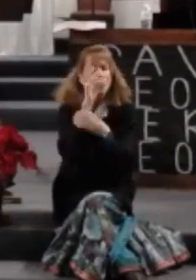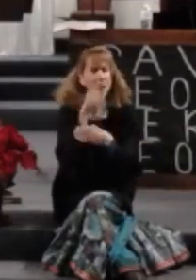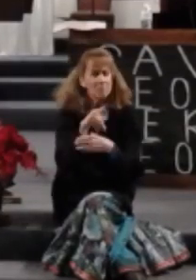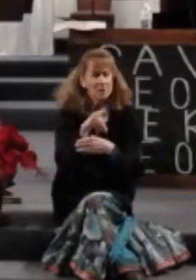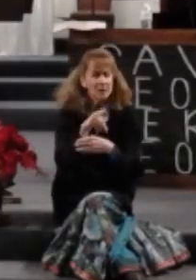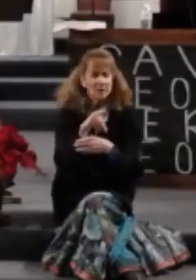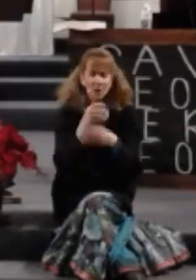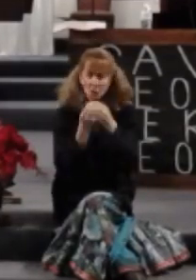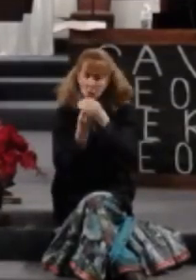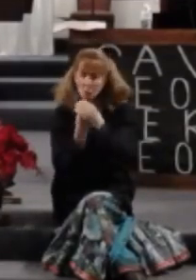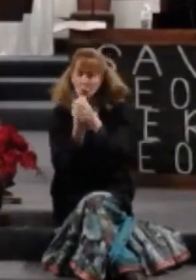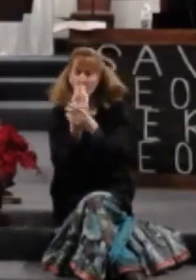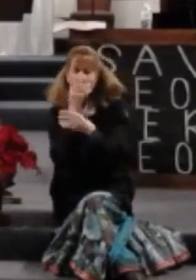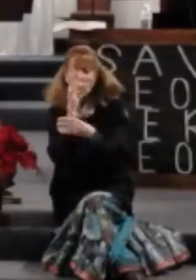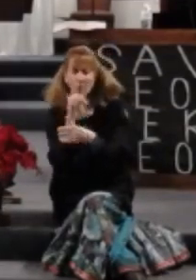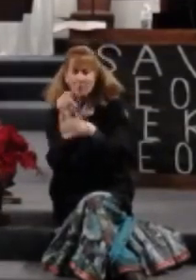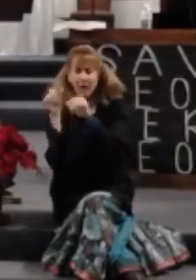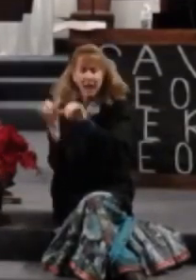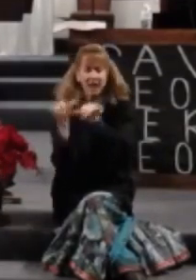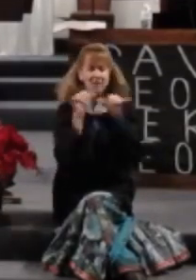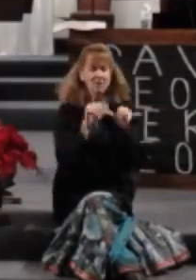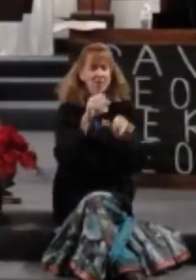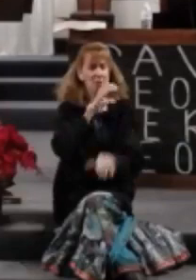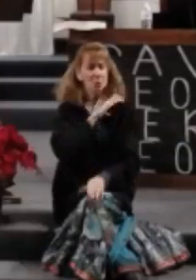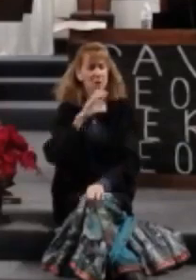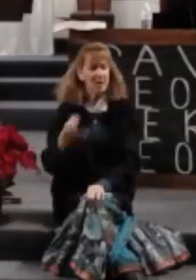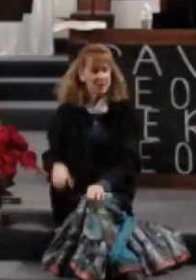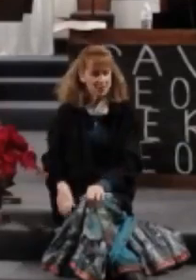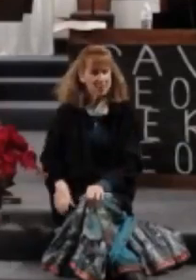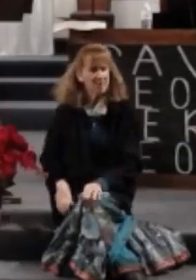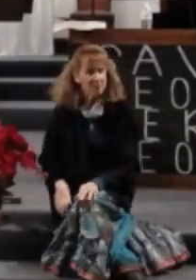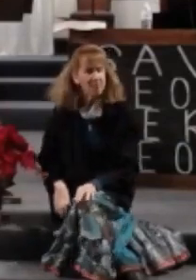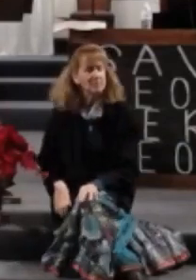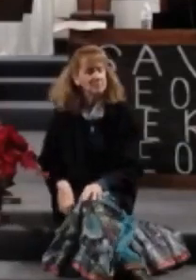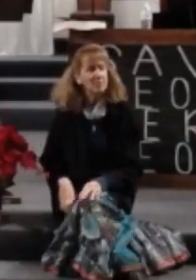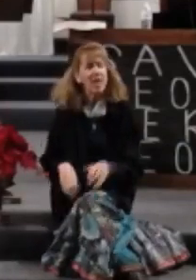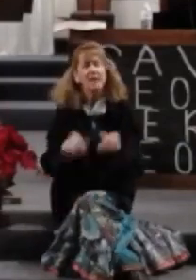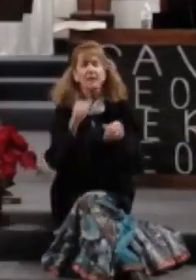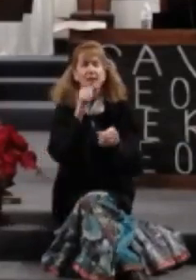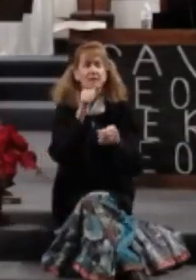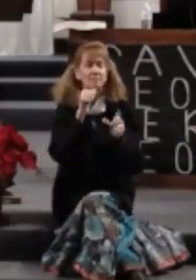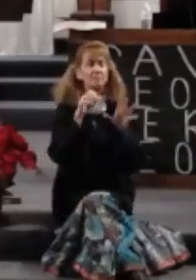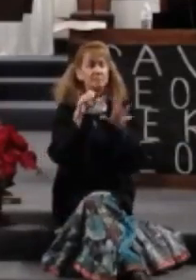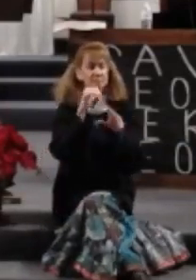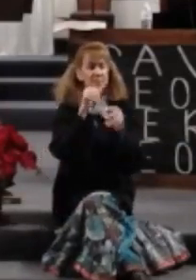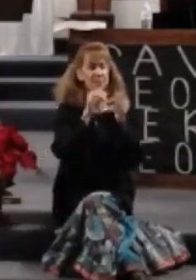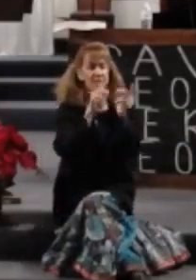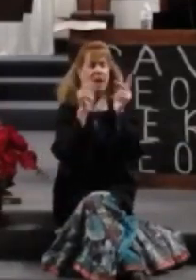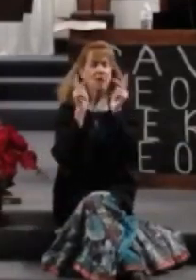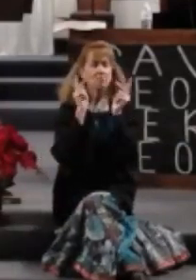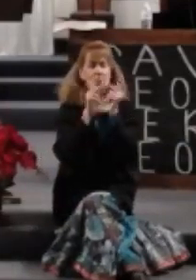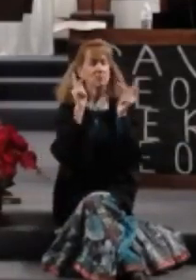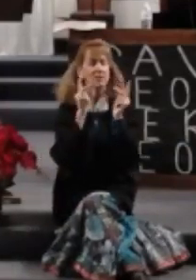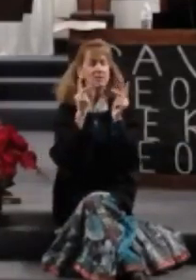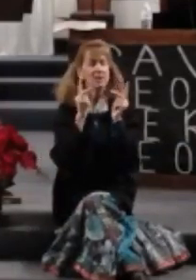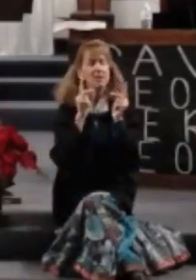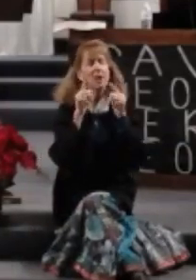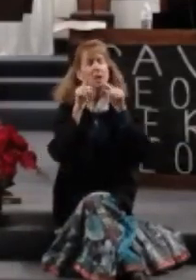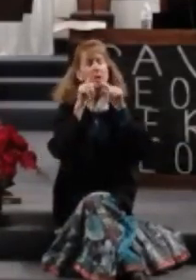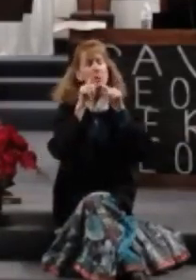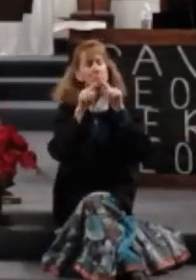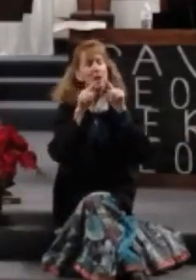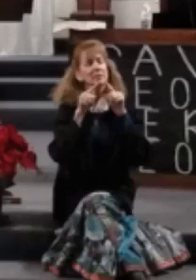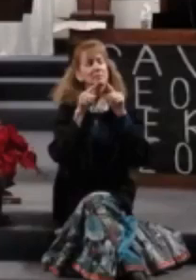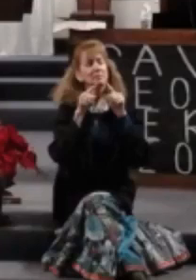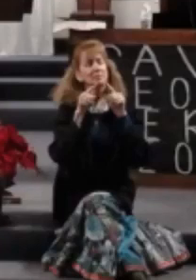Grown up as Christians. We talked about being perfect like our Father is perfect, and understanding that that word in the